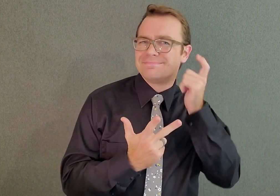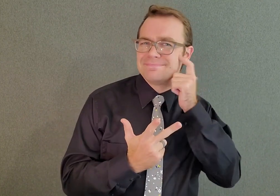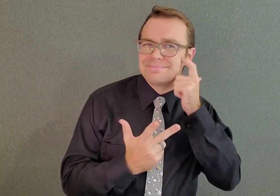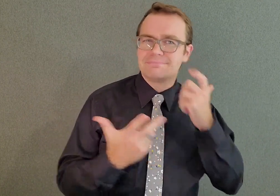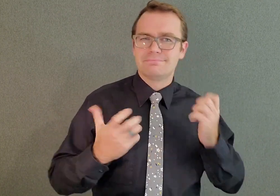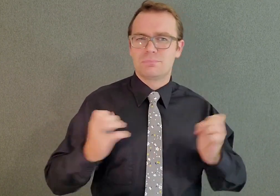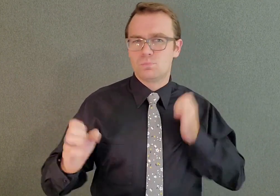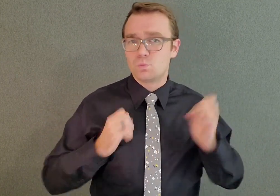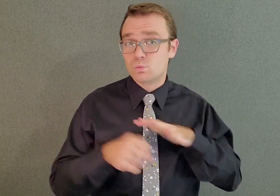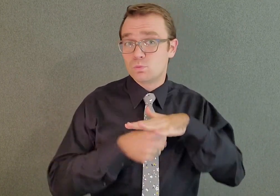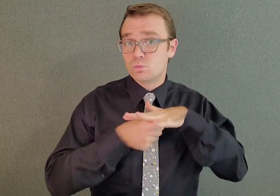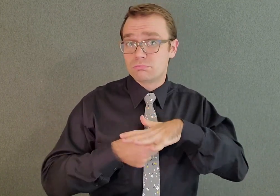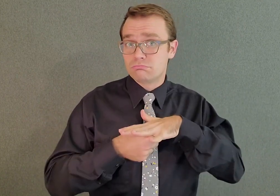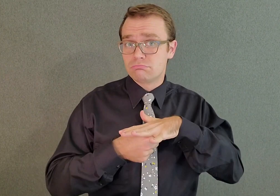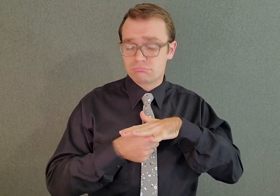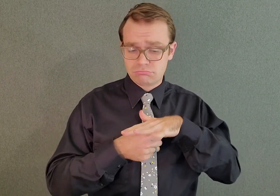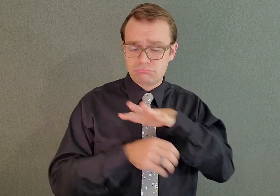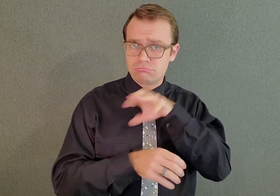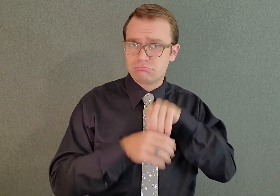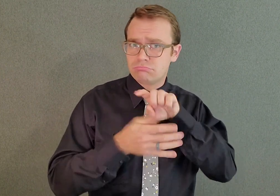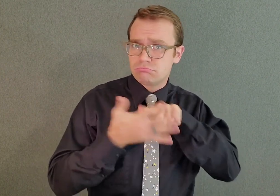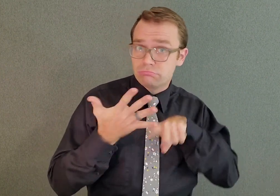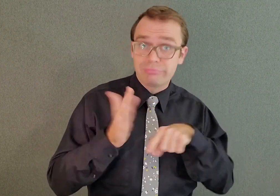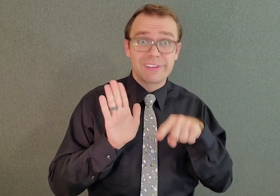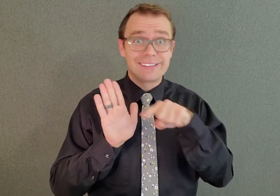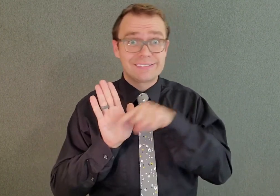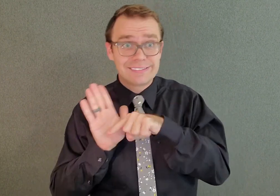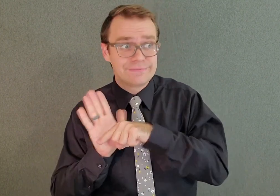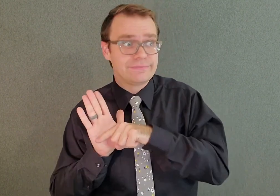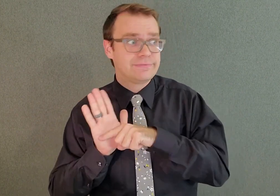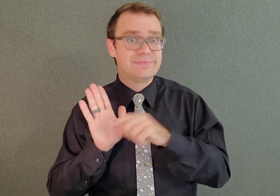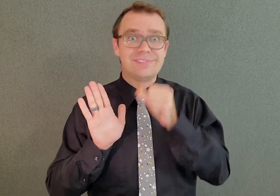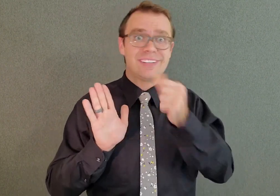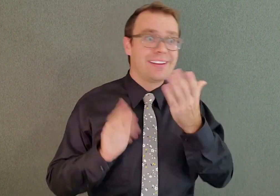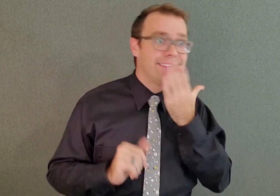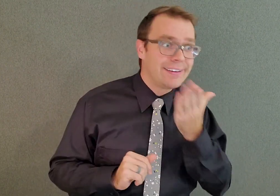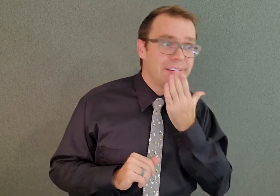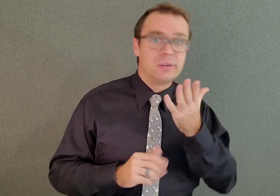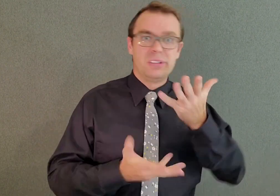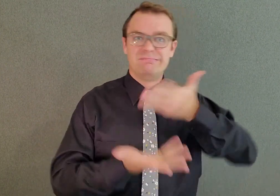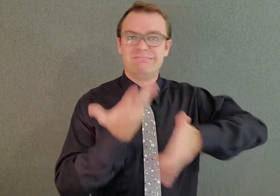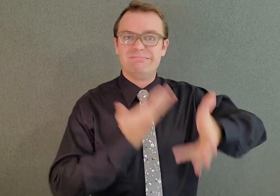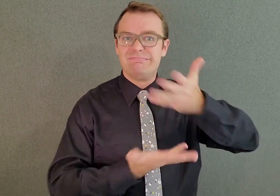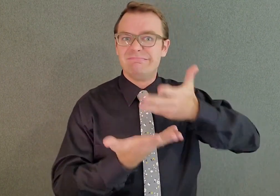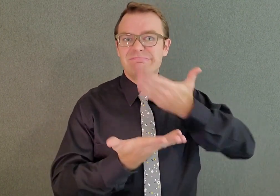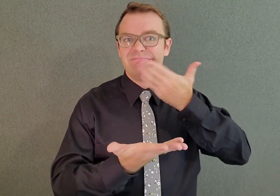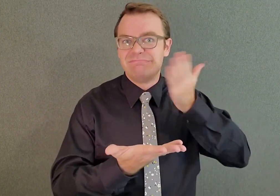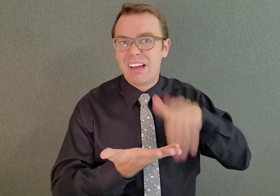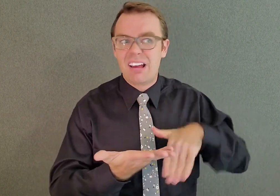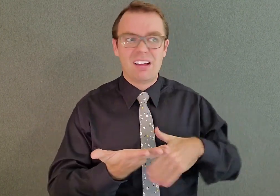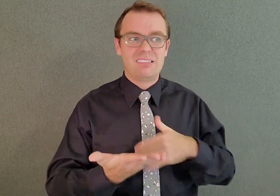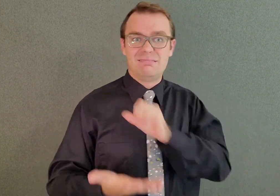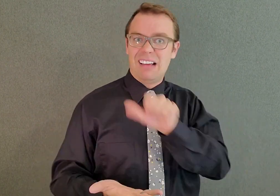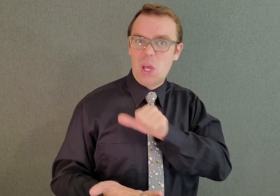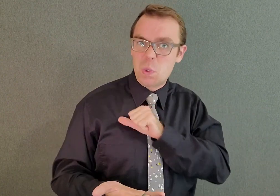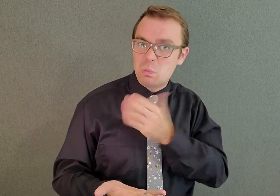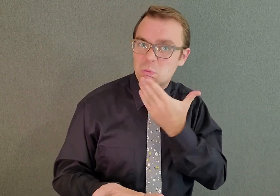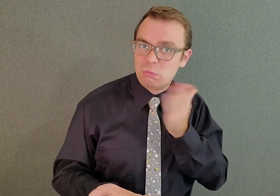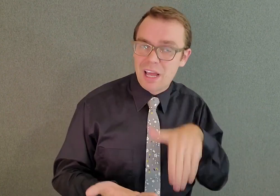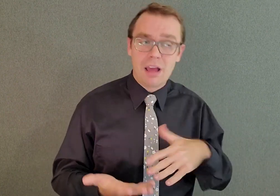Mental emotional stresses include negativity, ingratitude, toxic people, poor attitude,